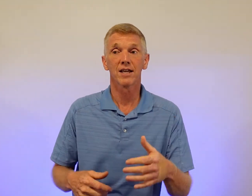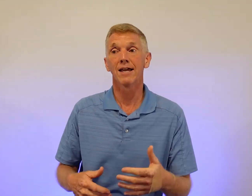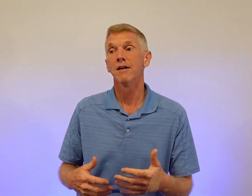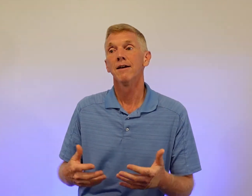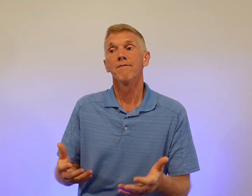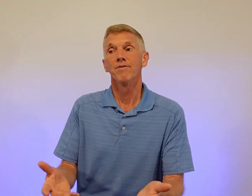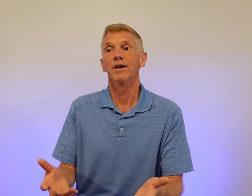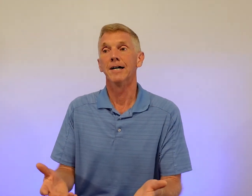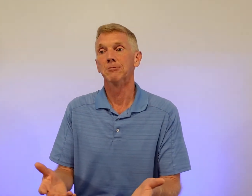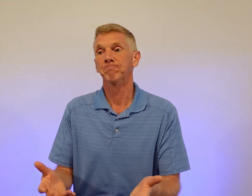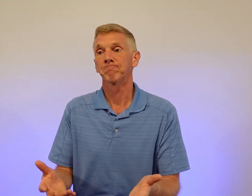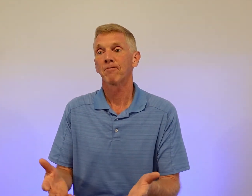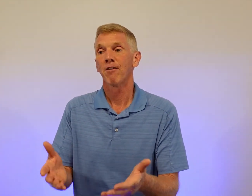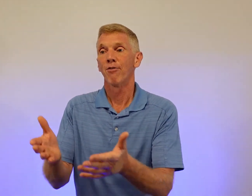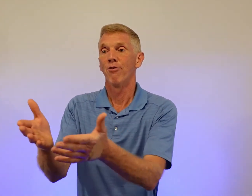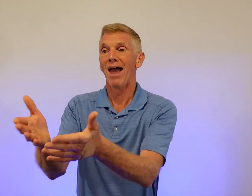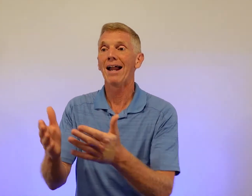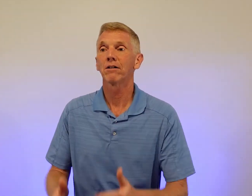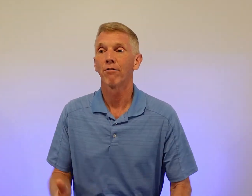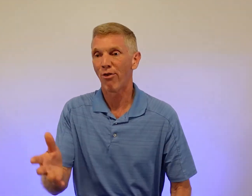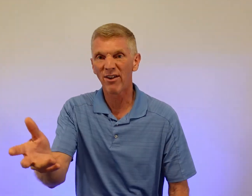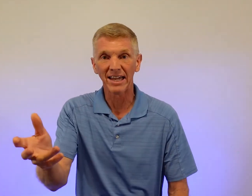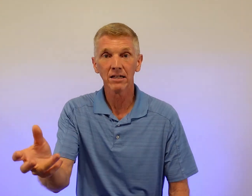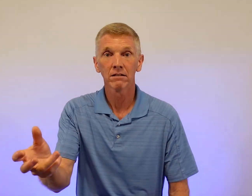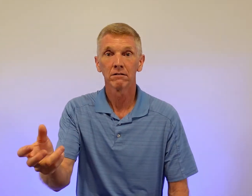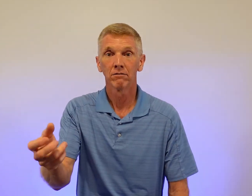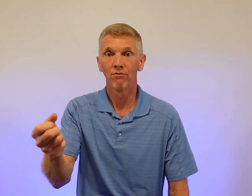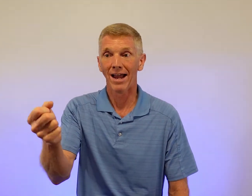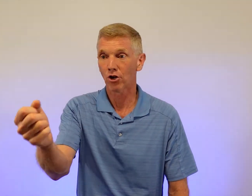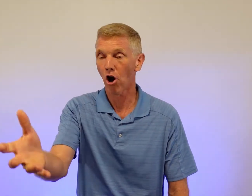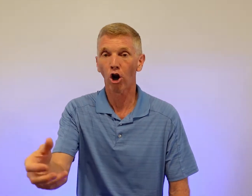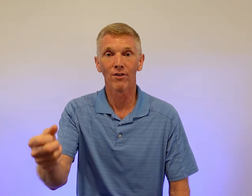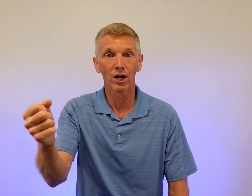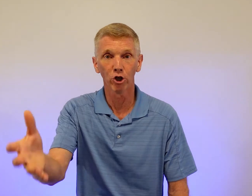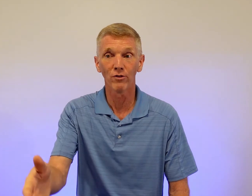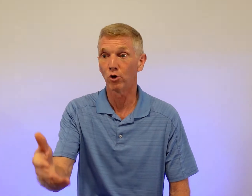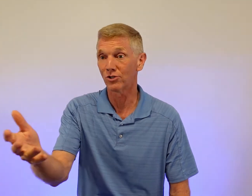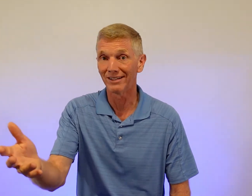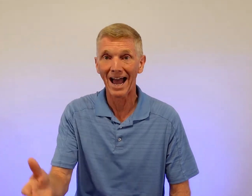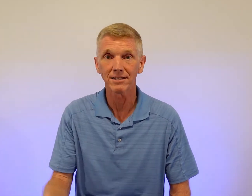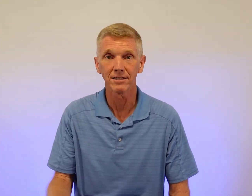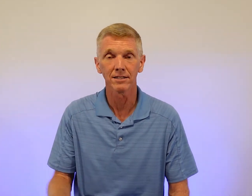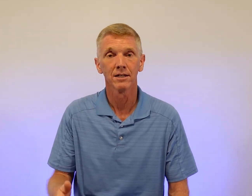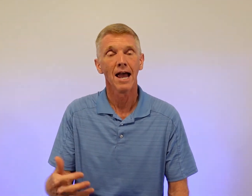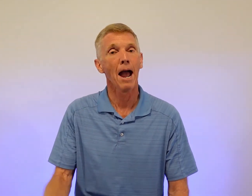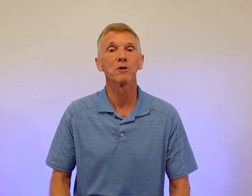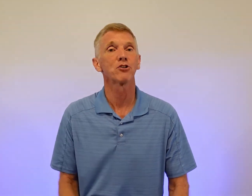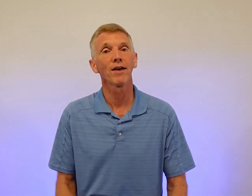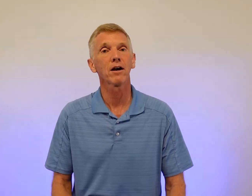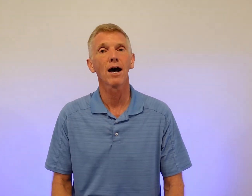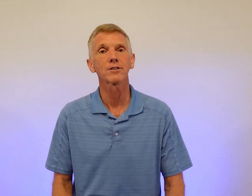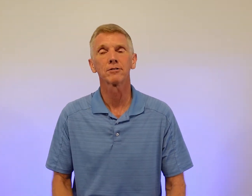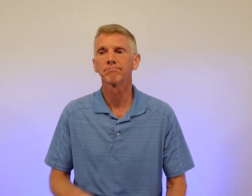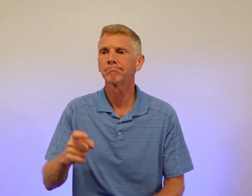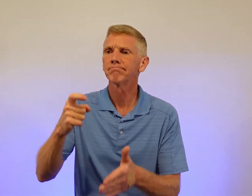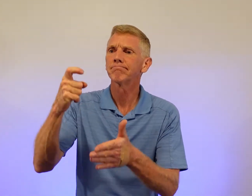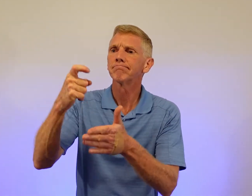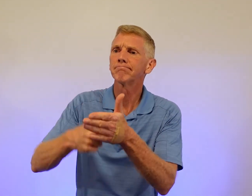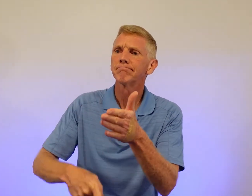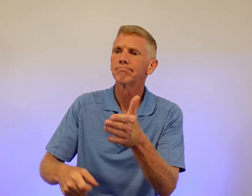say that thing, that car, that clothing, those glasses, how much do they cost?